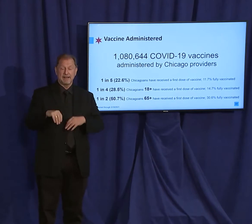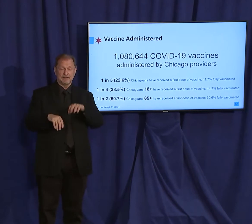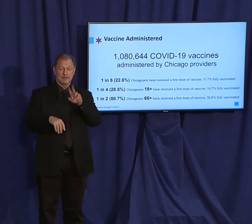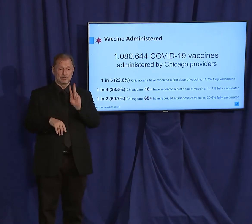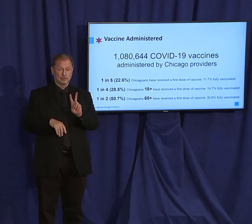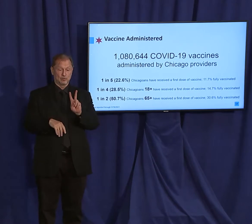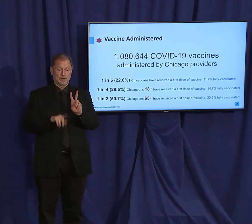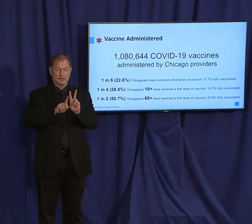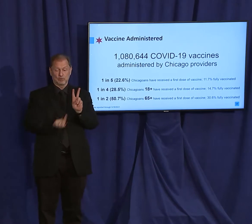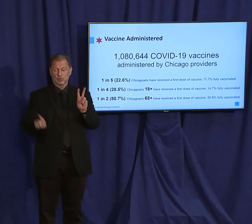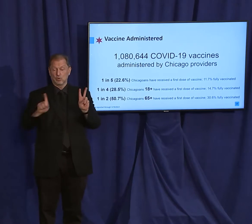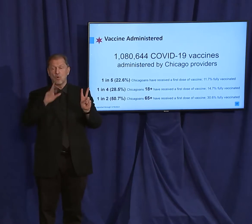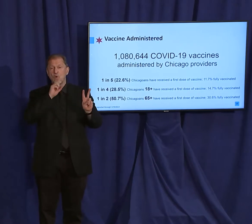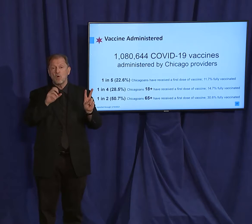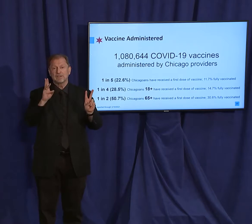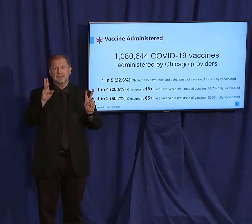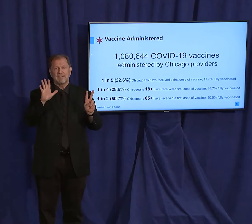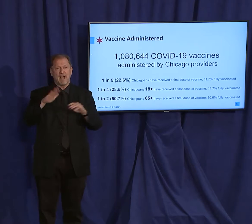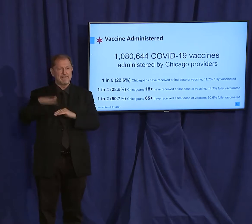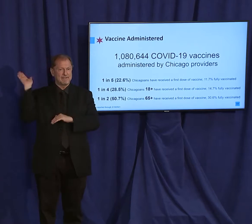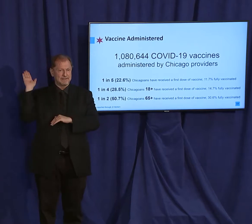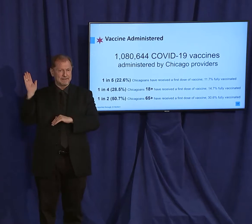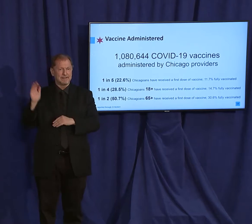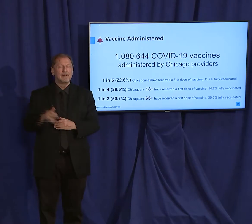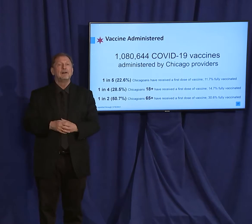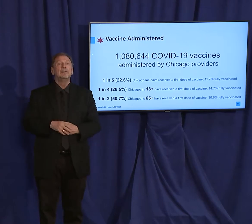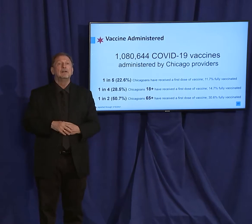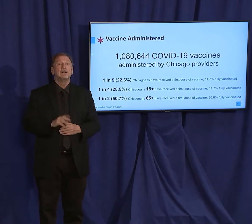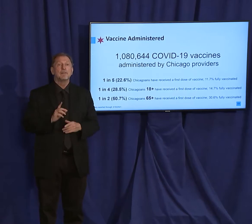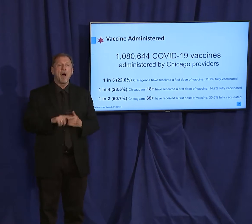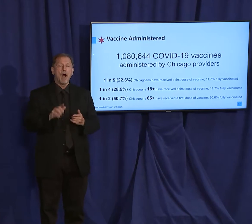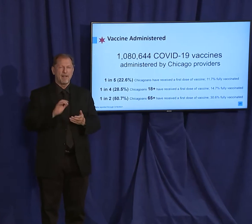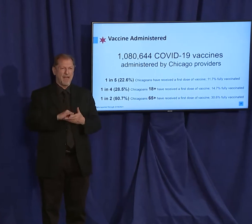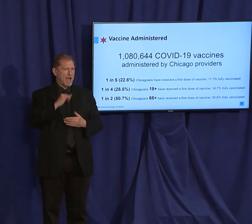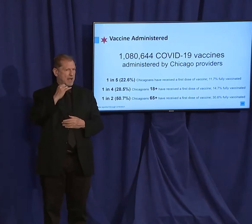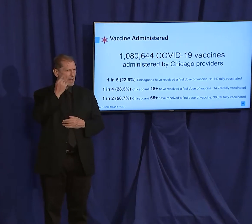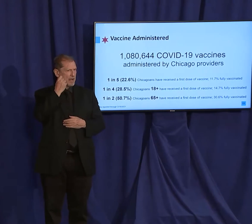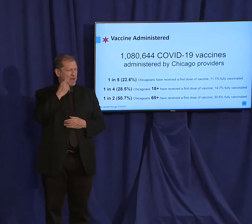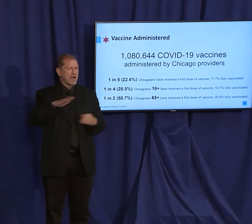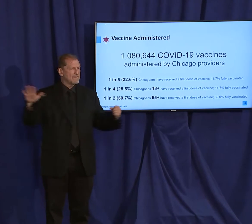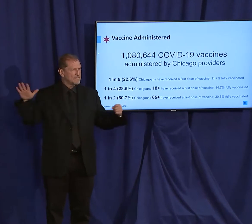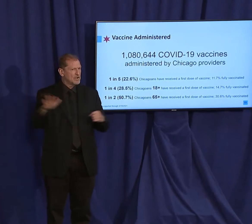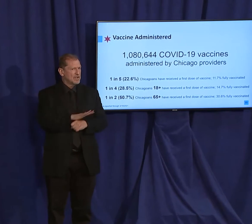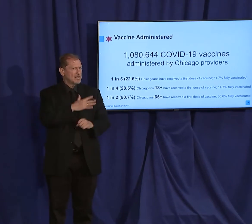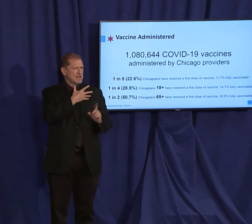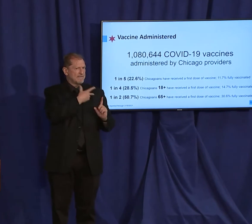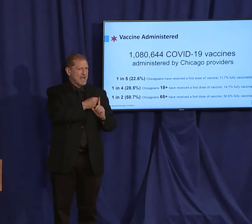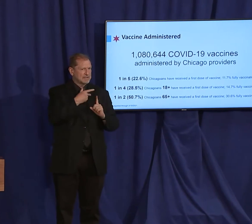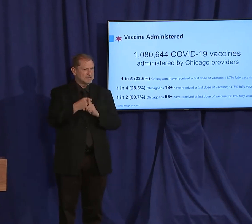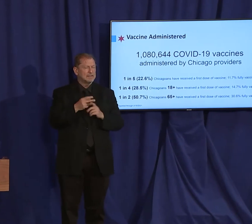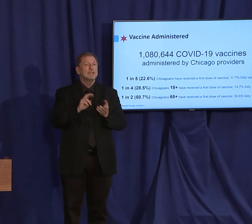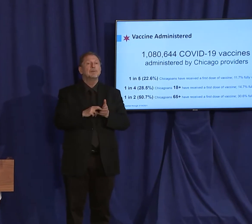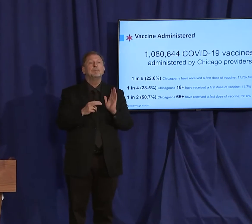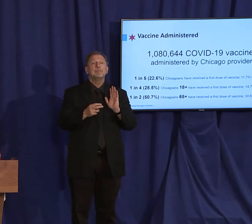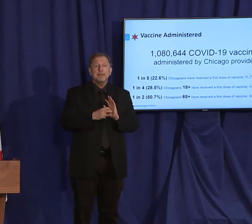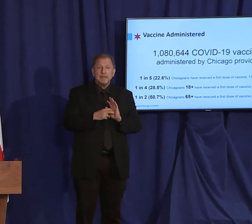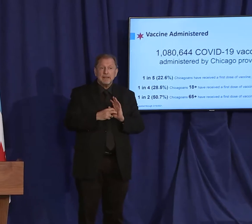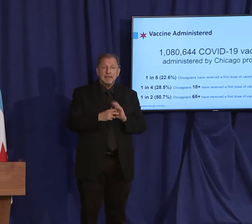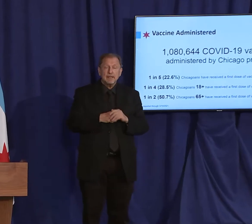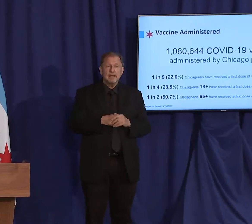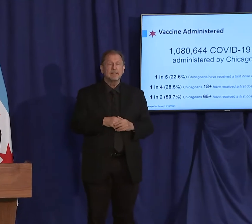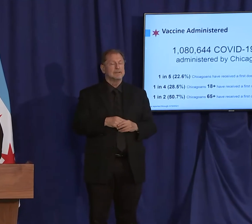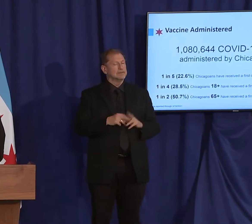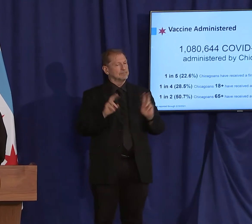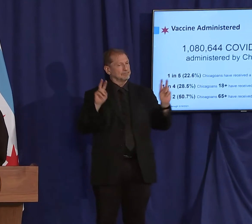age of 65. But I do want to reiterate this fully vaccinated number. Fully vaccinated means 2 weeks,